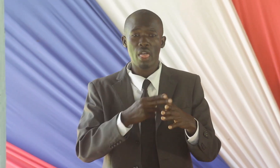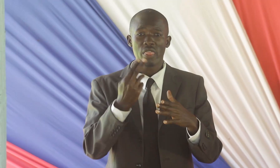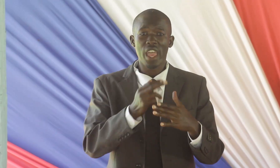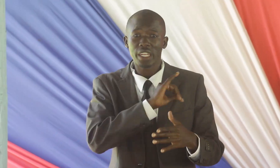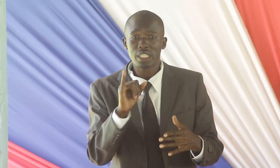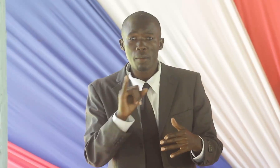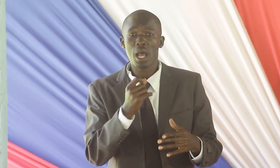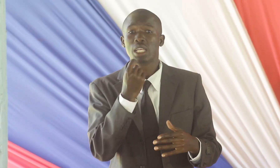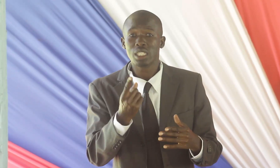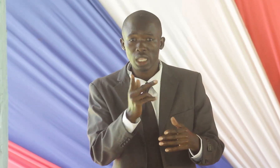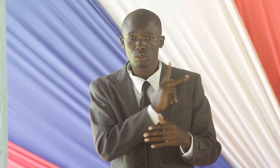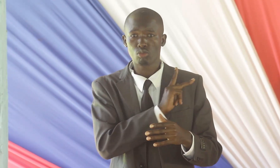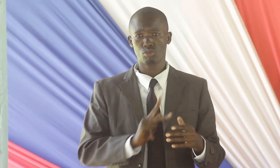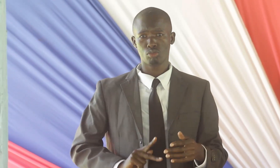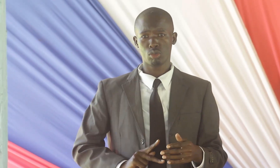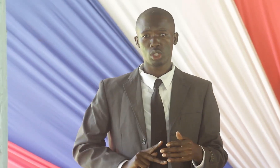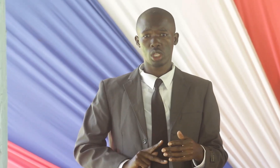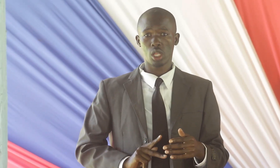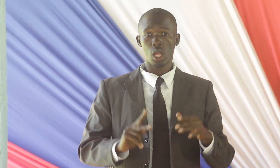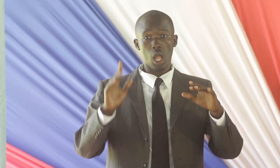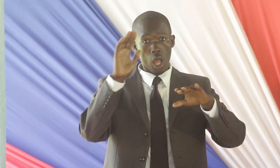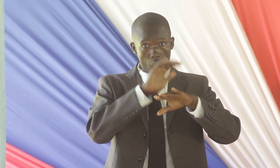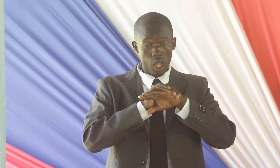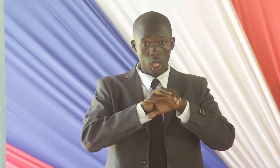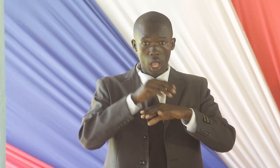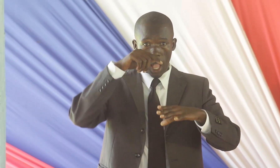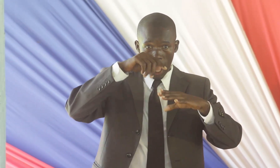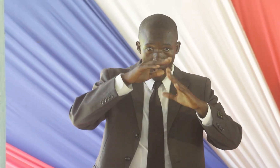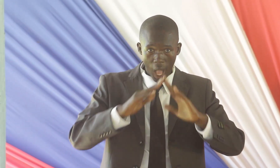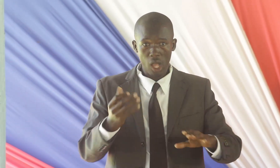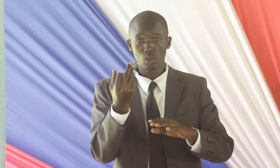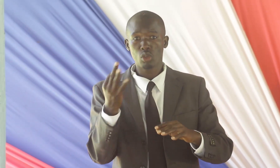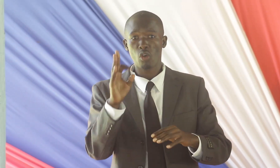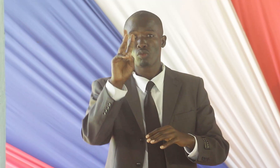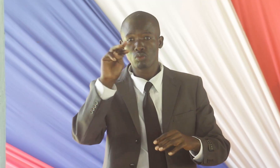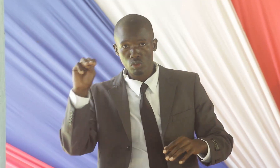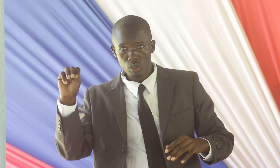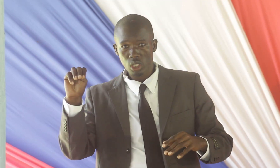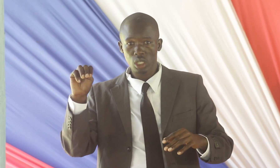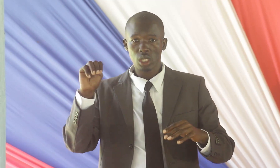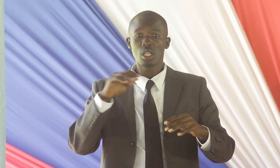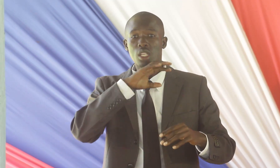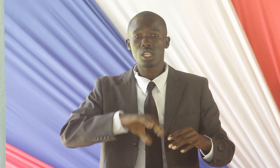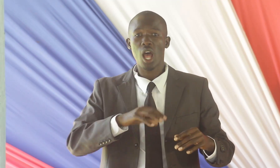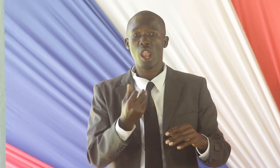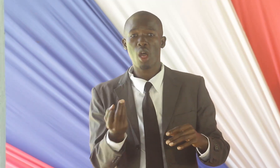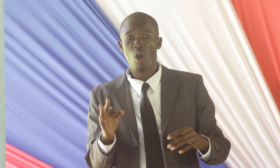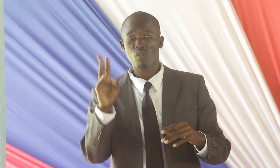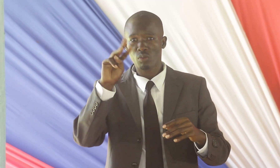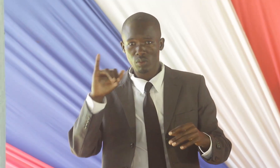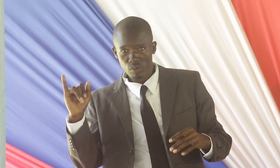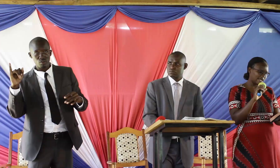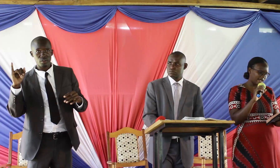king, "Behold, he is in the house of Machir, the son of Ammiel,